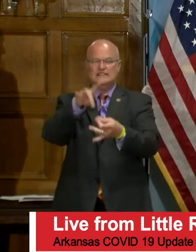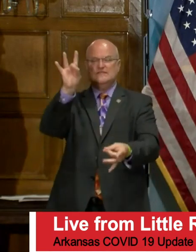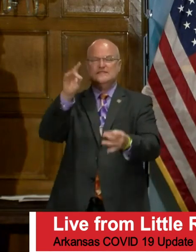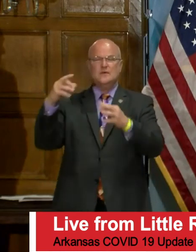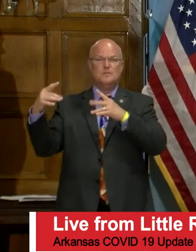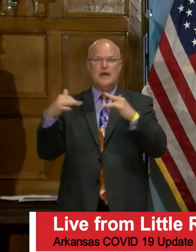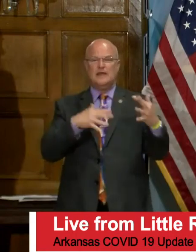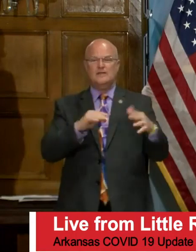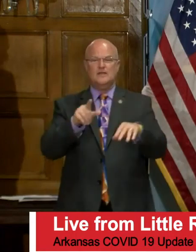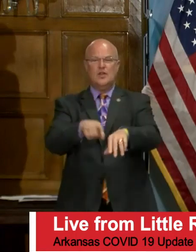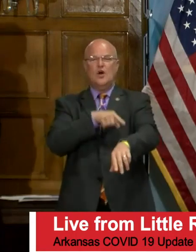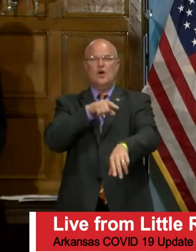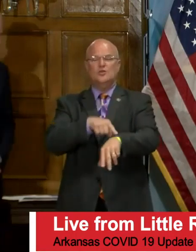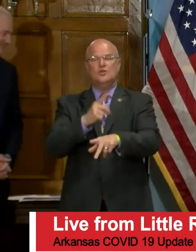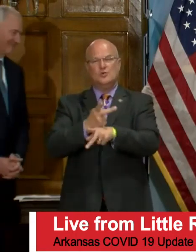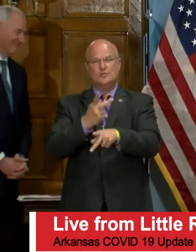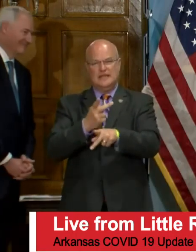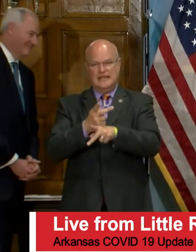long-term care staff.